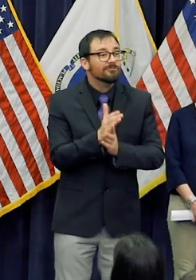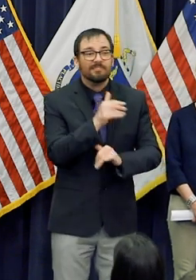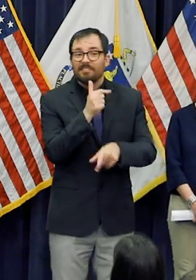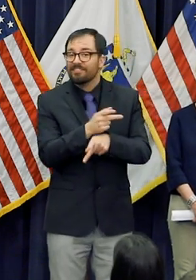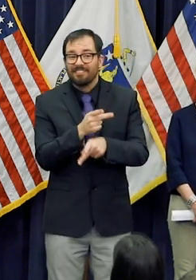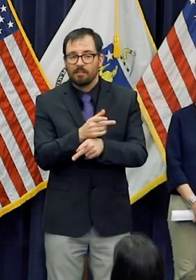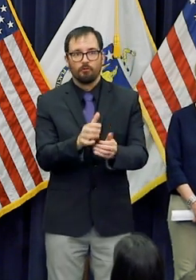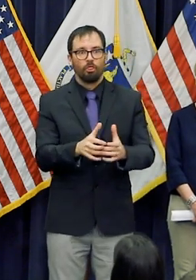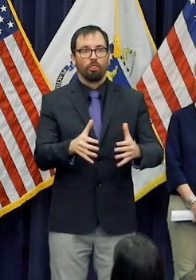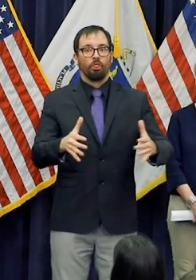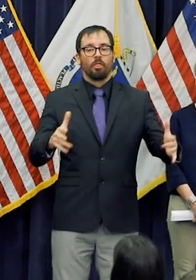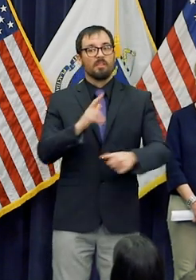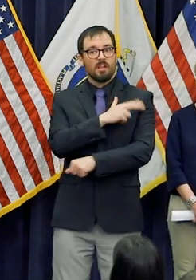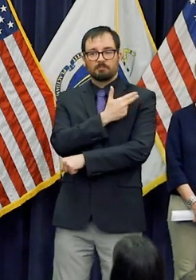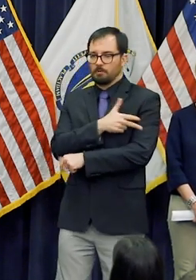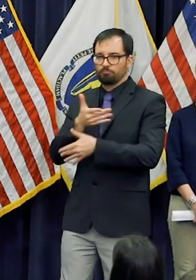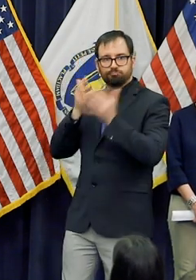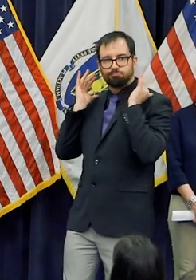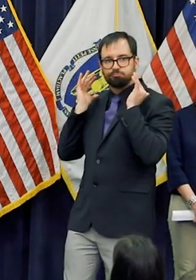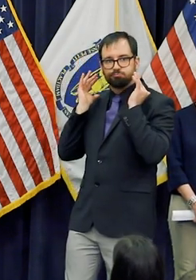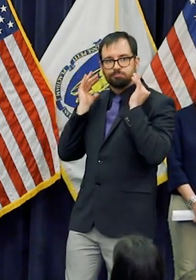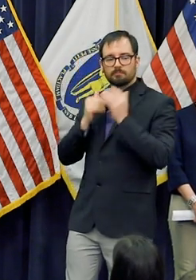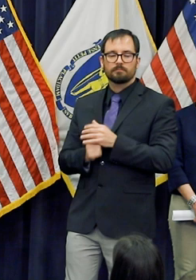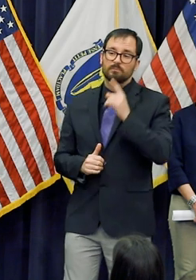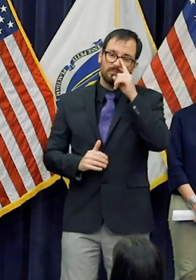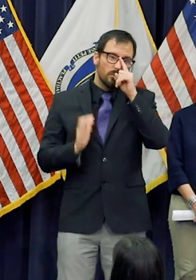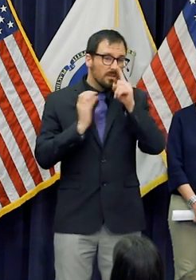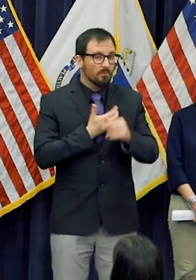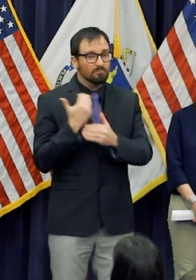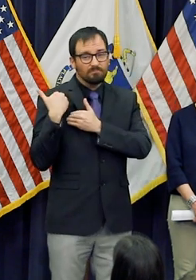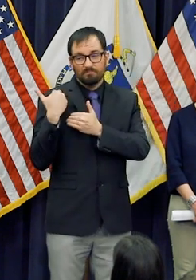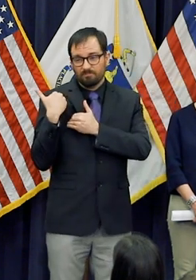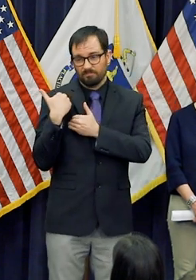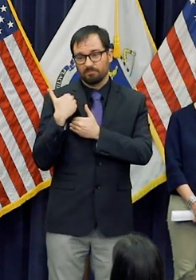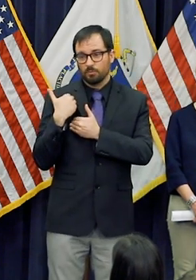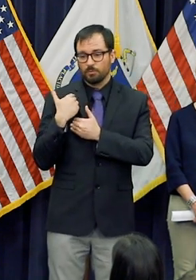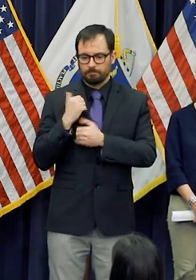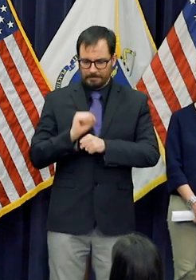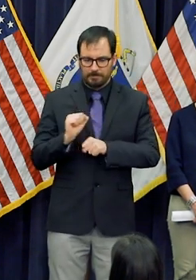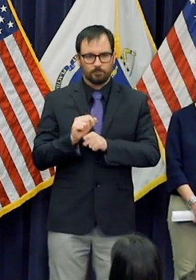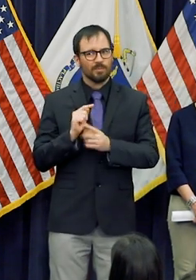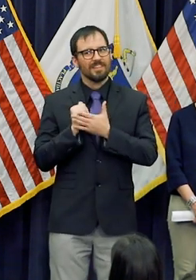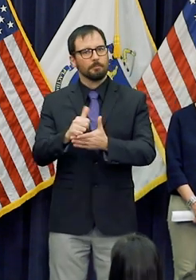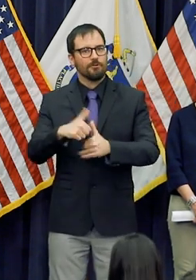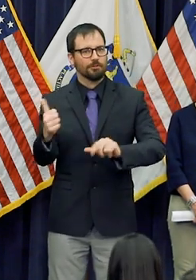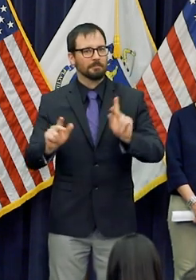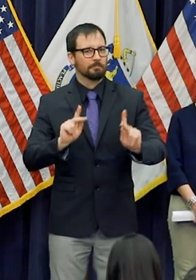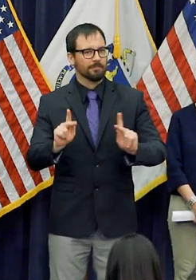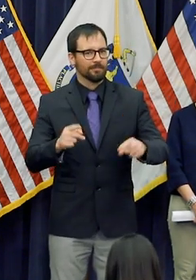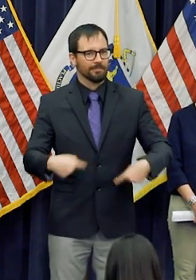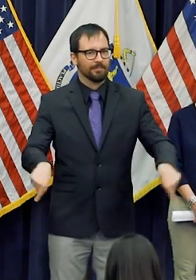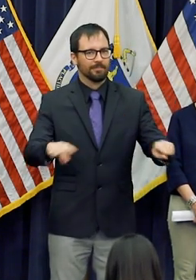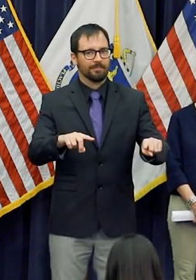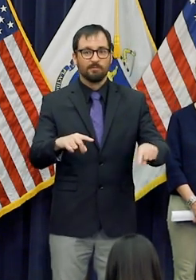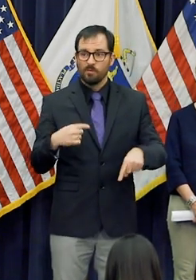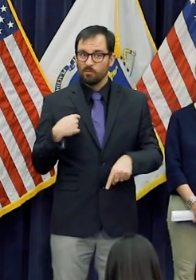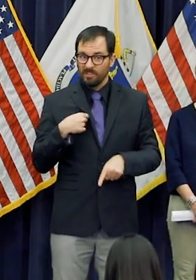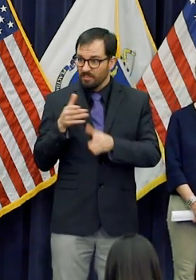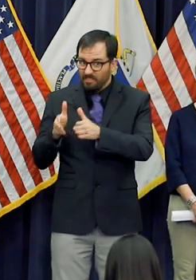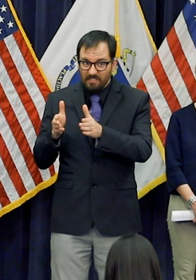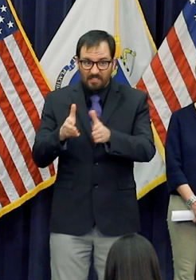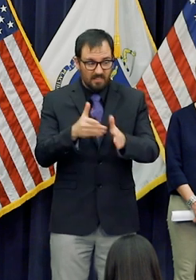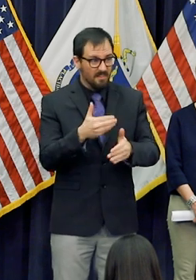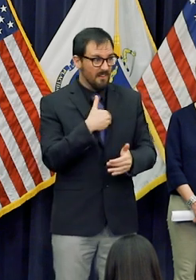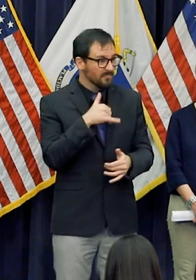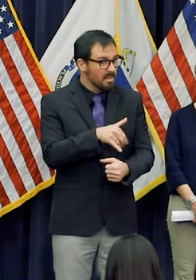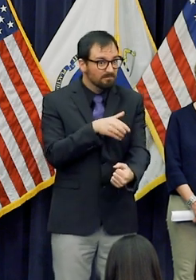helping others. We all have the power to take action. You have the ability to make a difference. You can truly